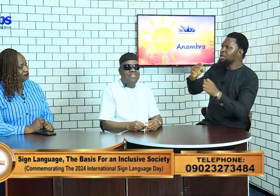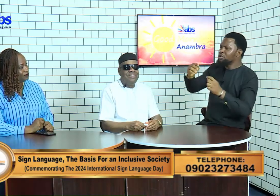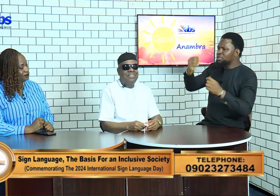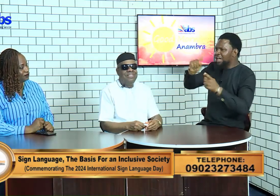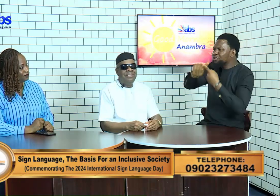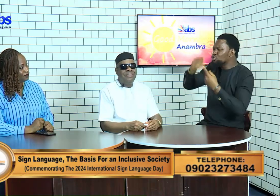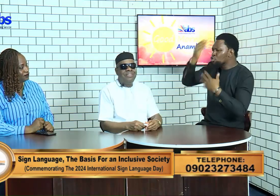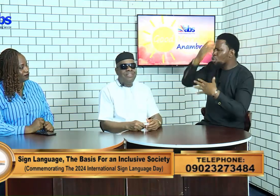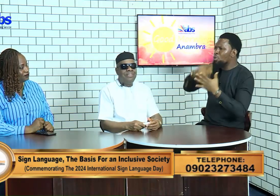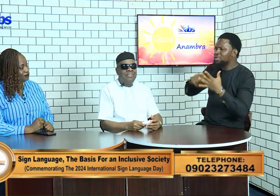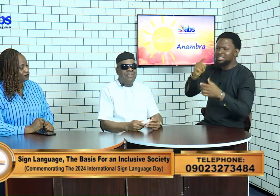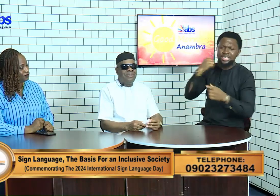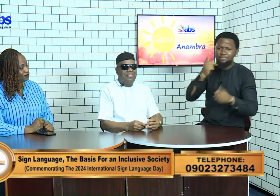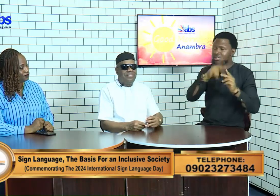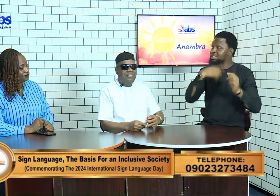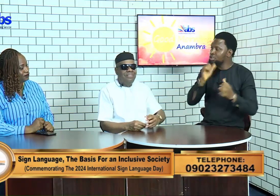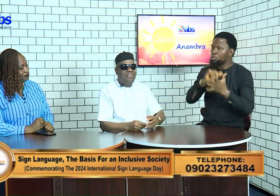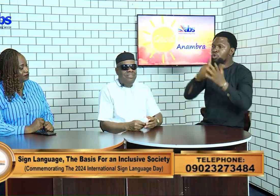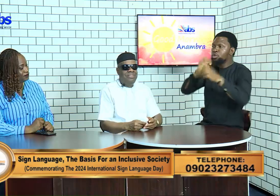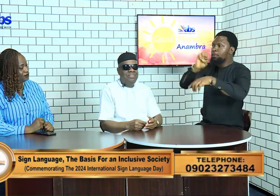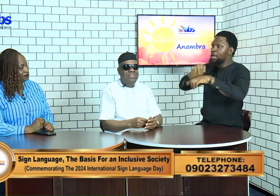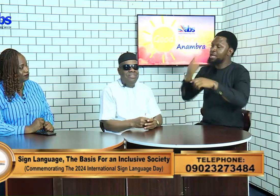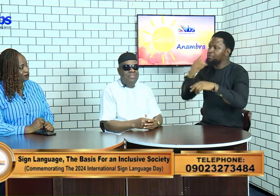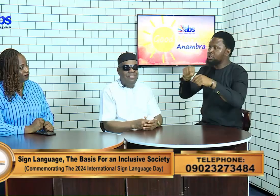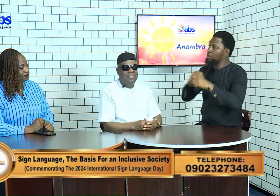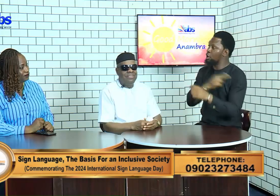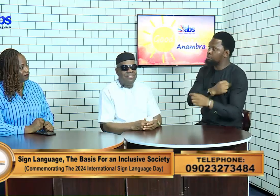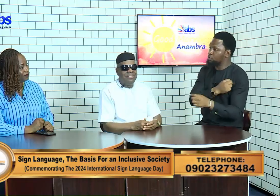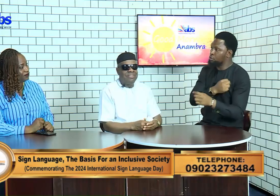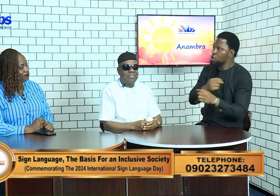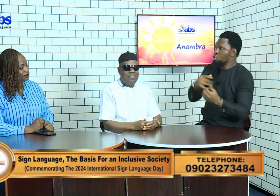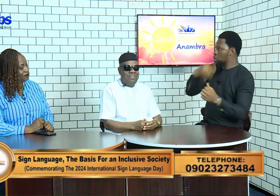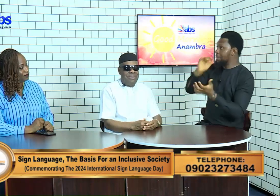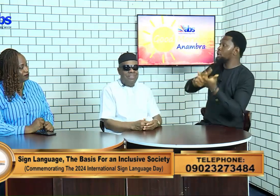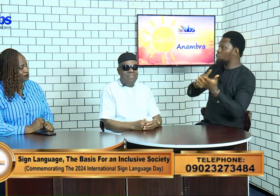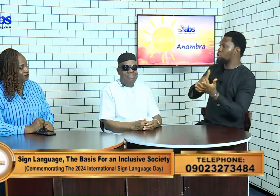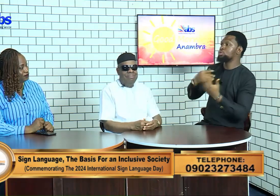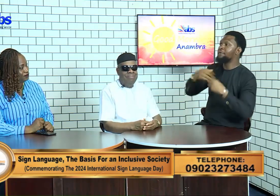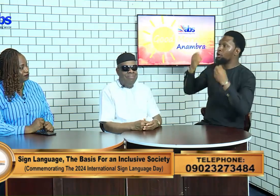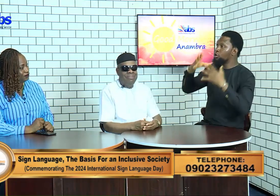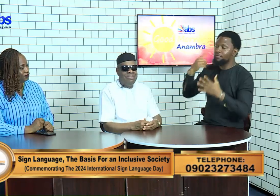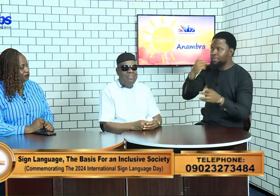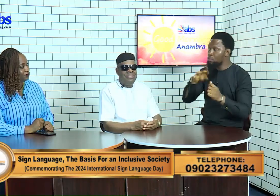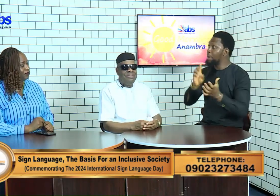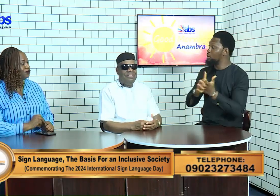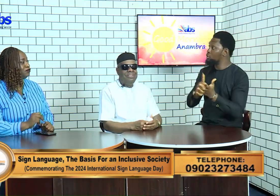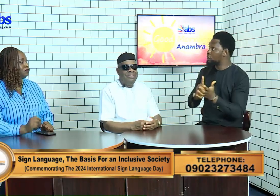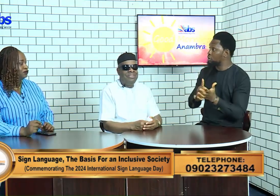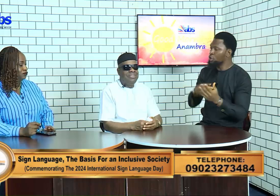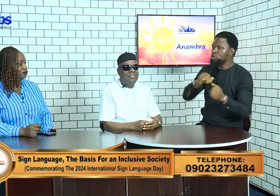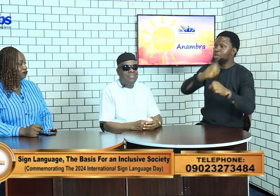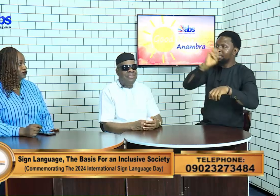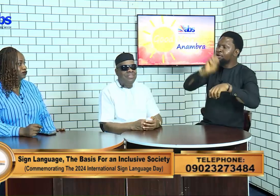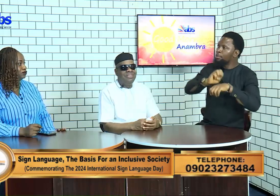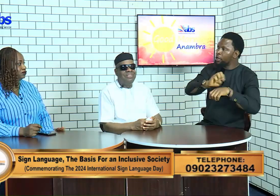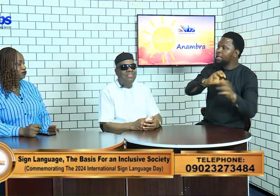of trying to know what the deaf person is saying. So once you employ a deaf person in a hospital, who is a medical, because we have a lot of deaf people who are medical doctors,